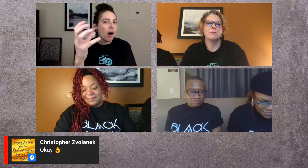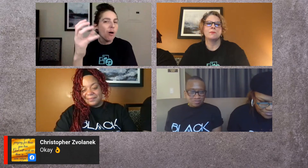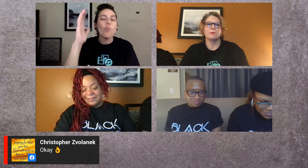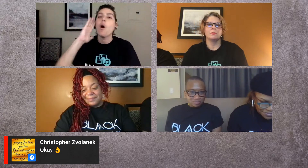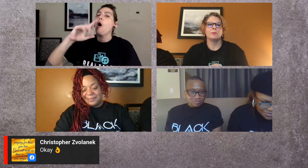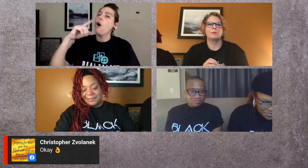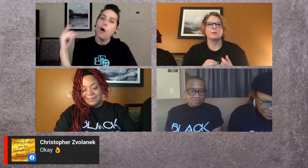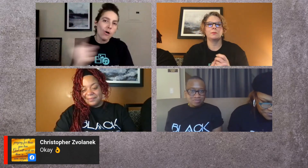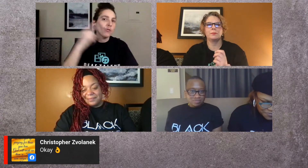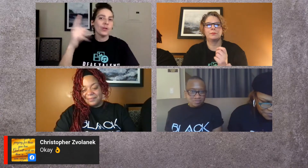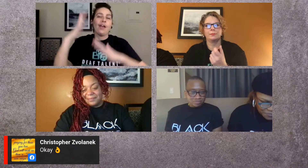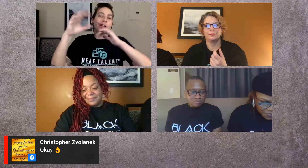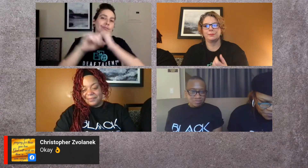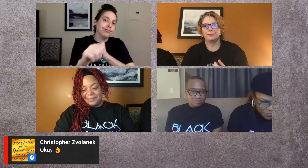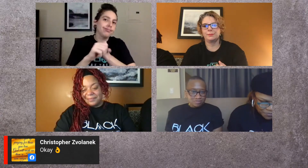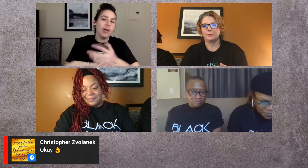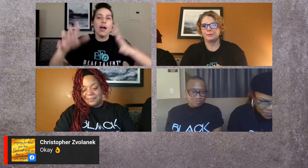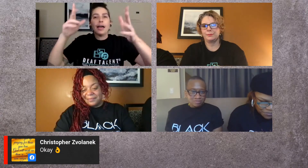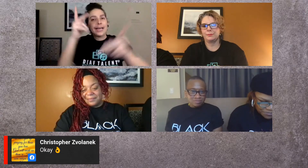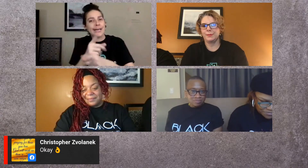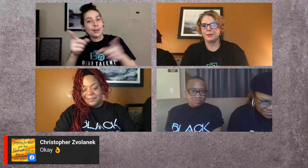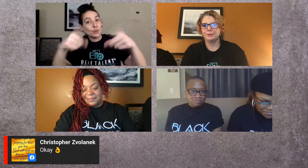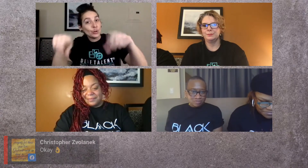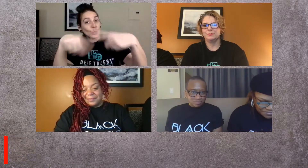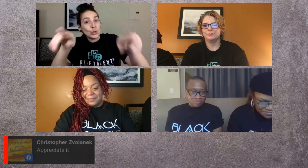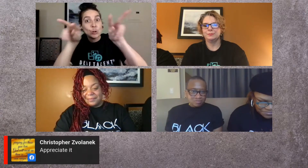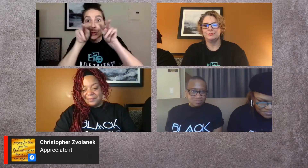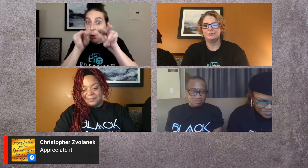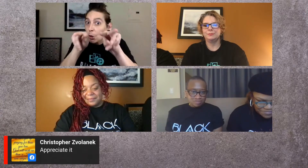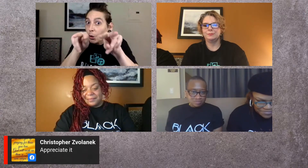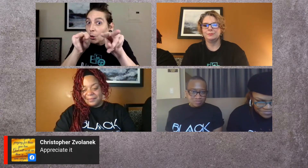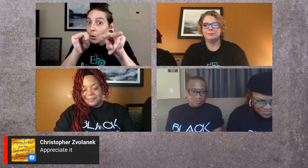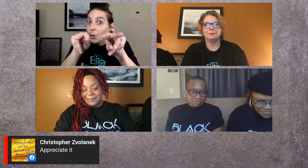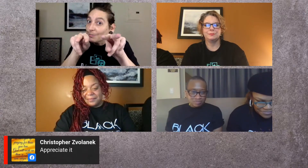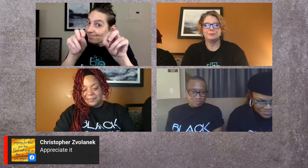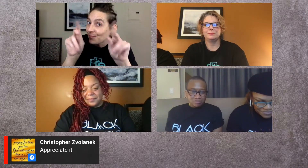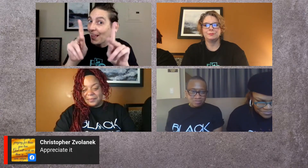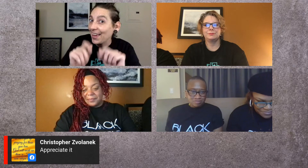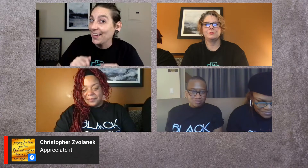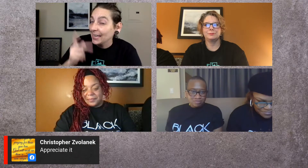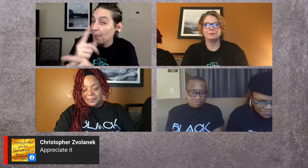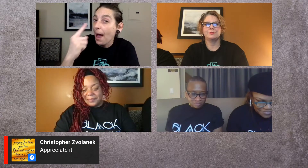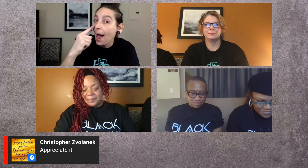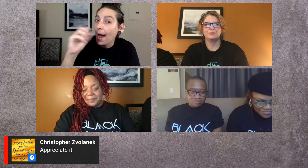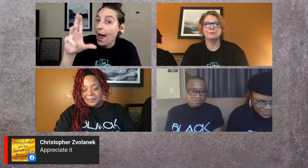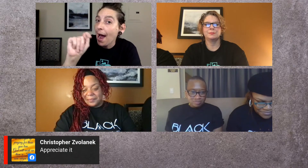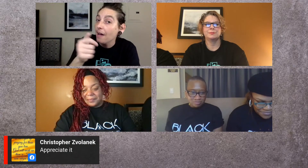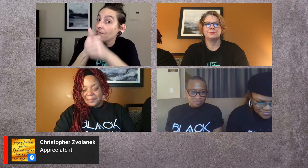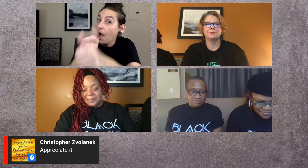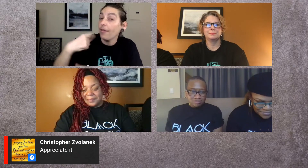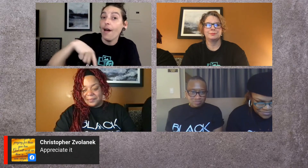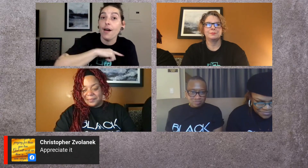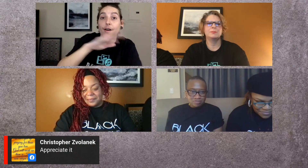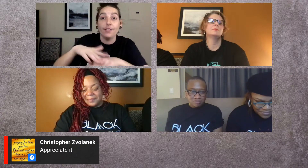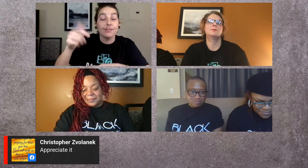When the new information we get at Sign1News, we'll always let you know to keep you informed. So look out for it,